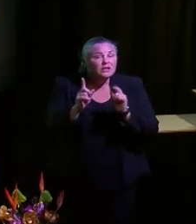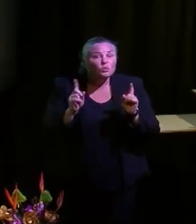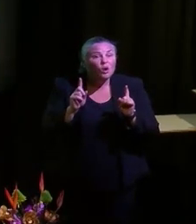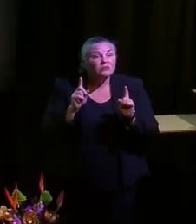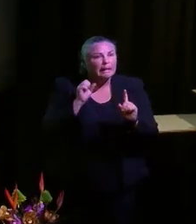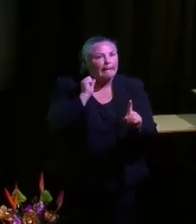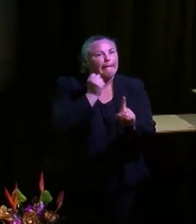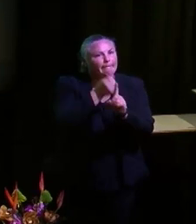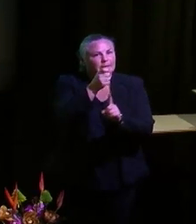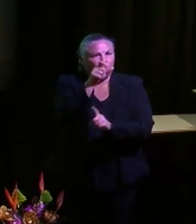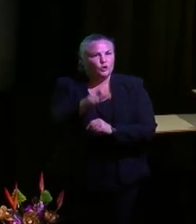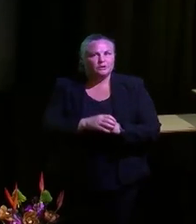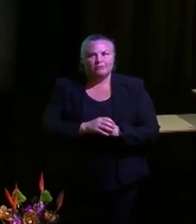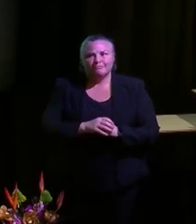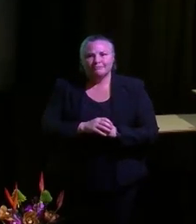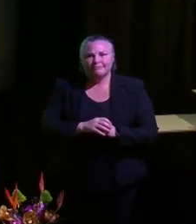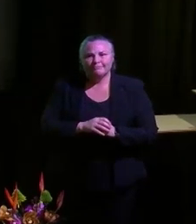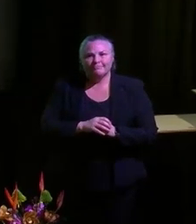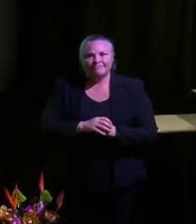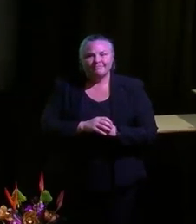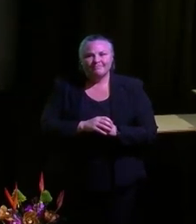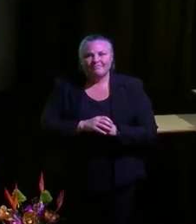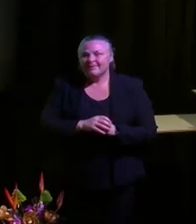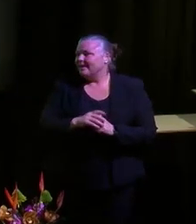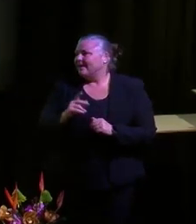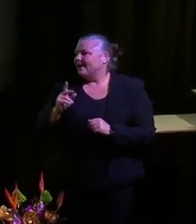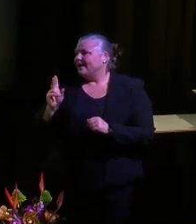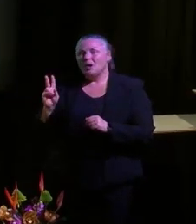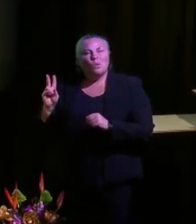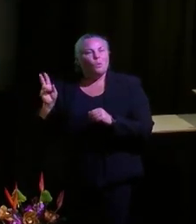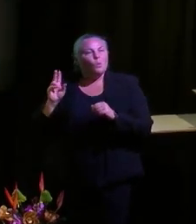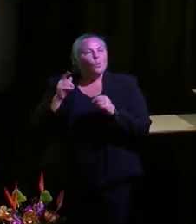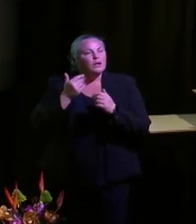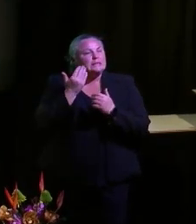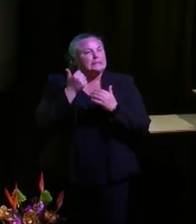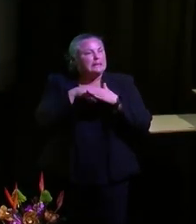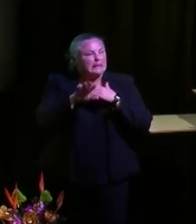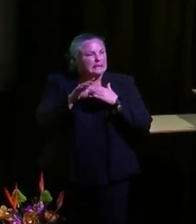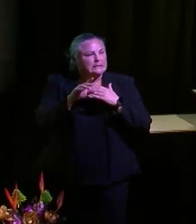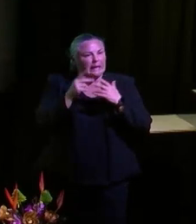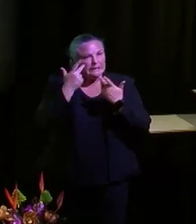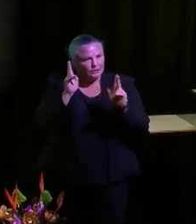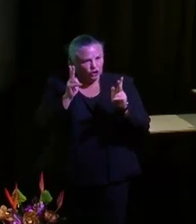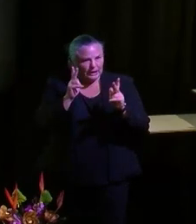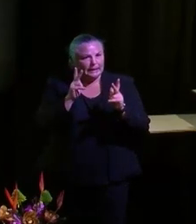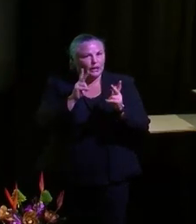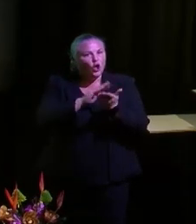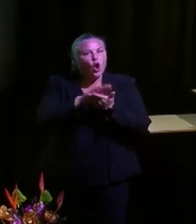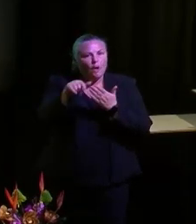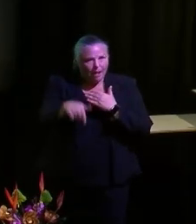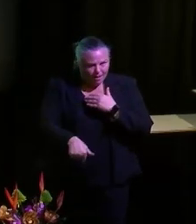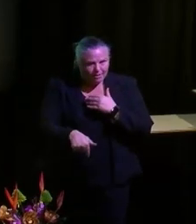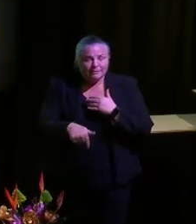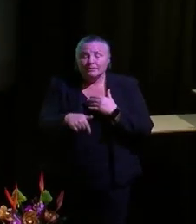affects somebody in some way. Yuani Scarce and I were just in an exhibition down Plimsoll Gallery in Hobart, and we had a whole lot of